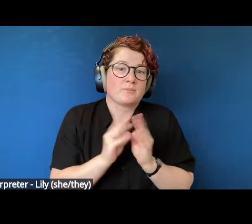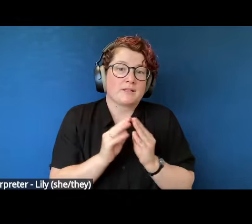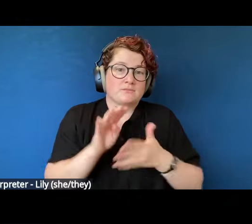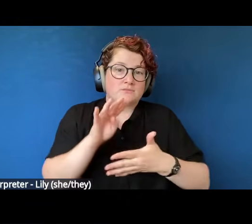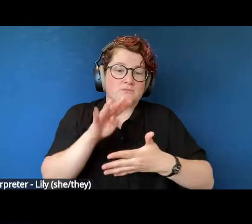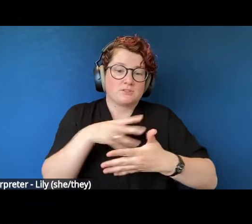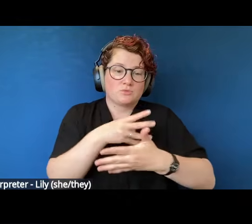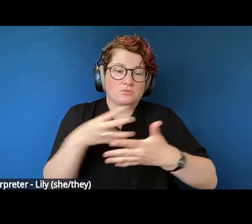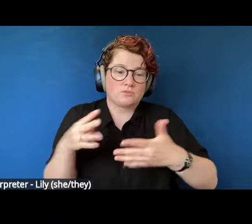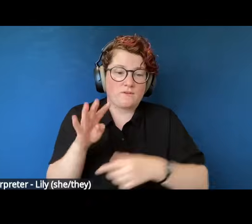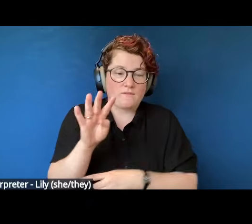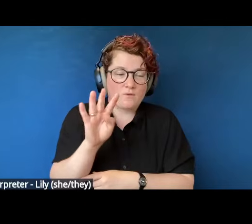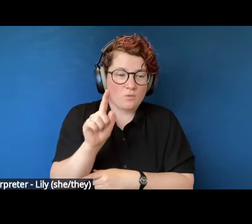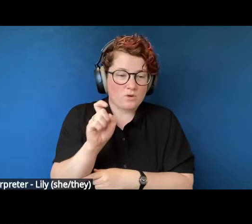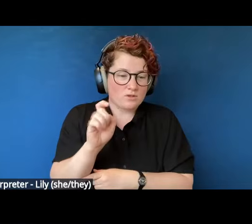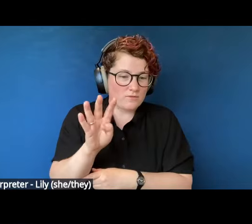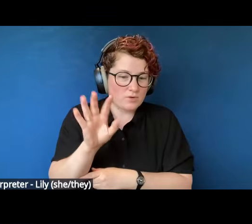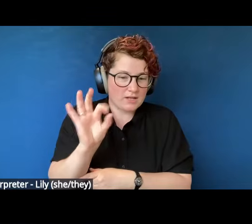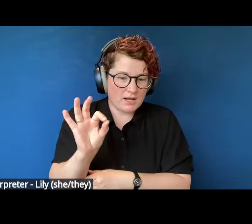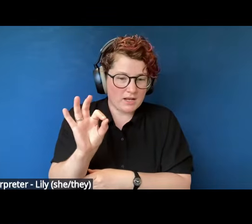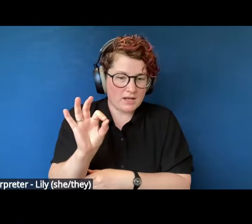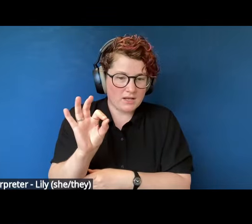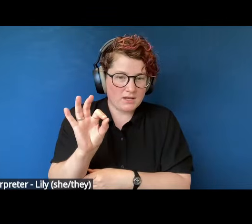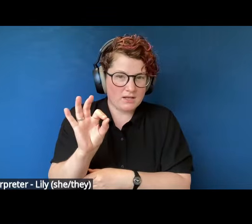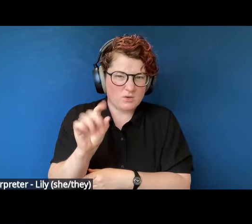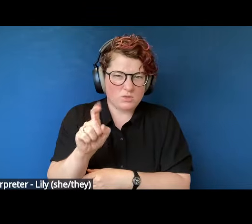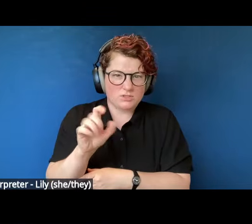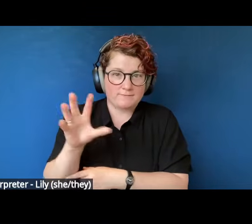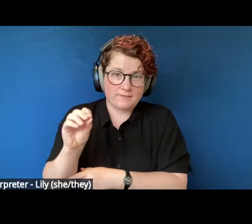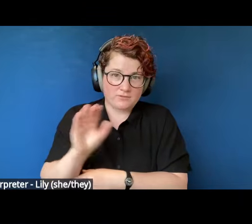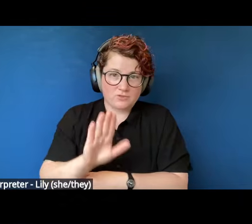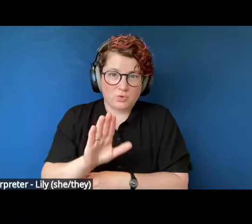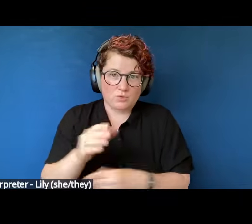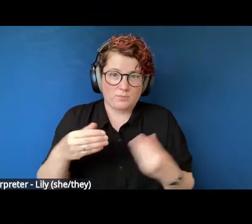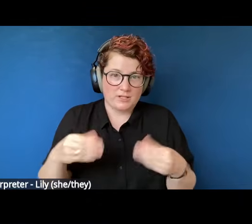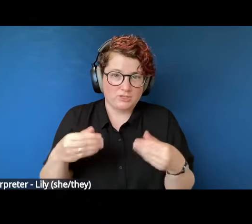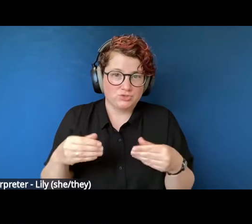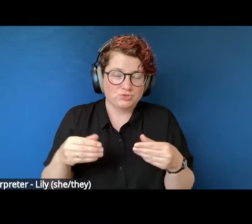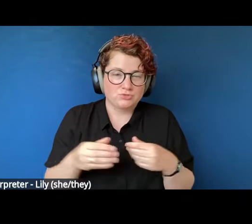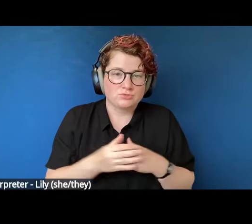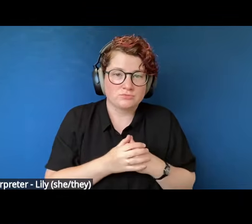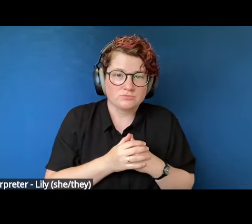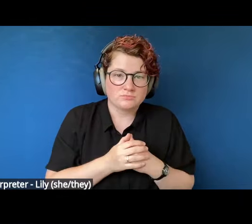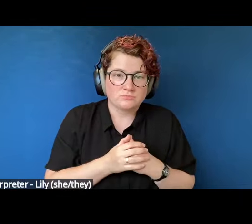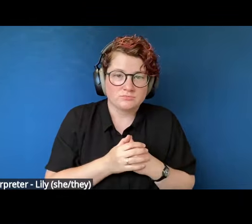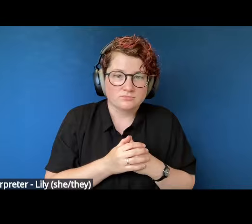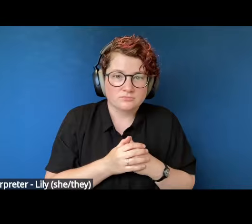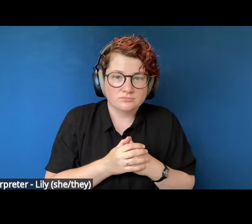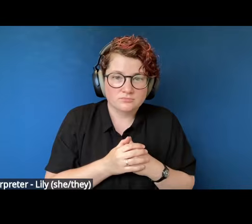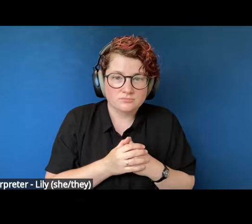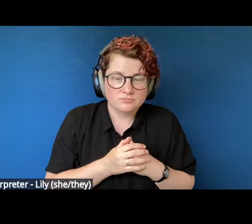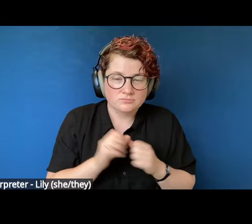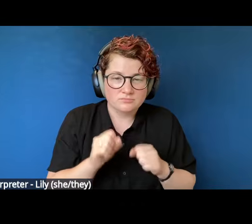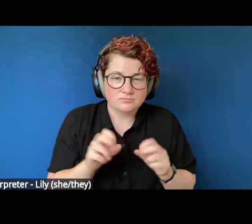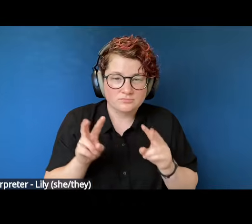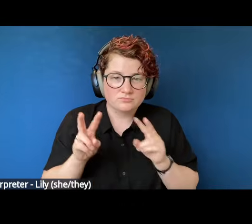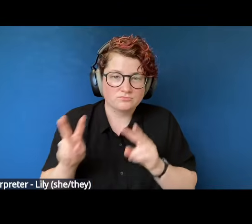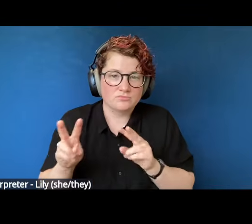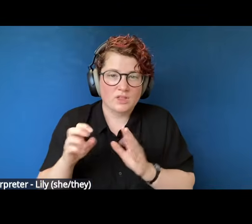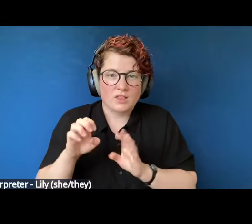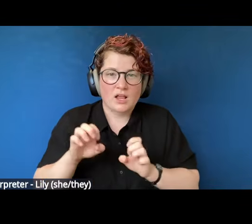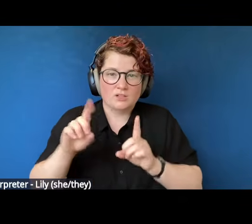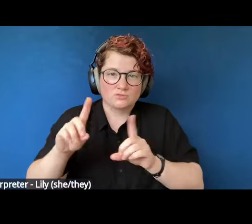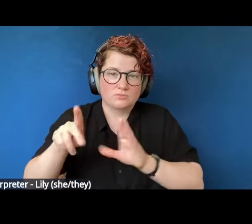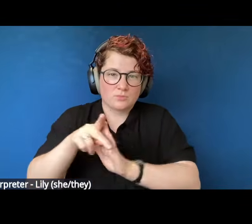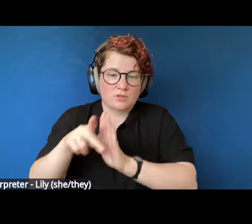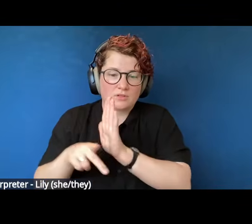and 150 of your packet. And so you will see we will return to education policy and